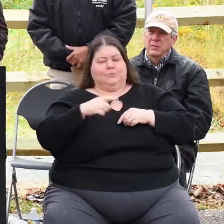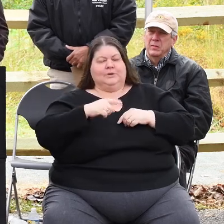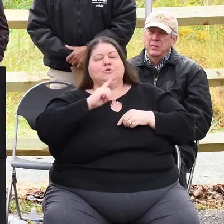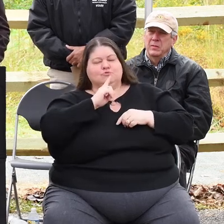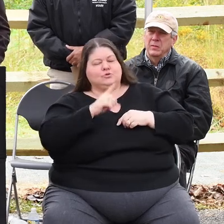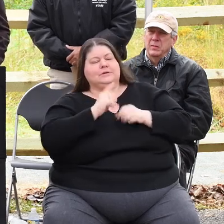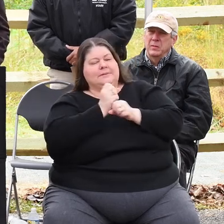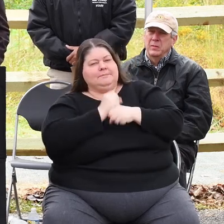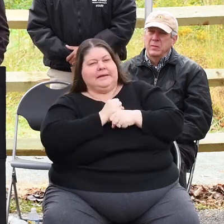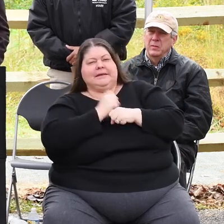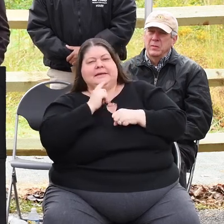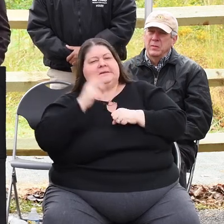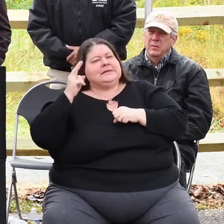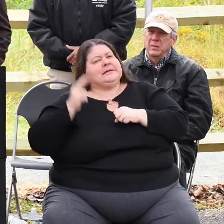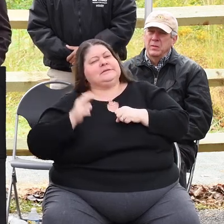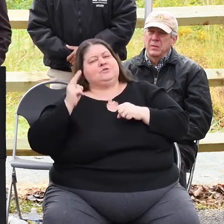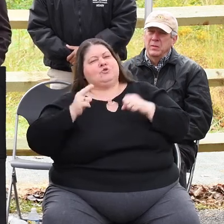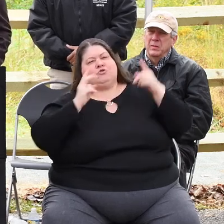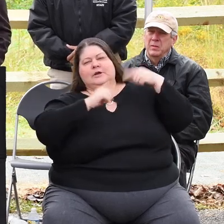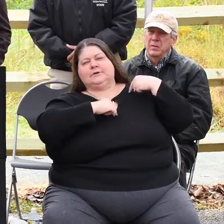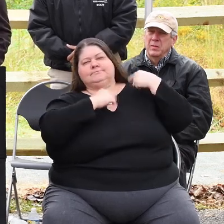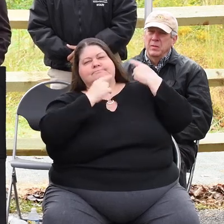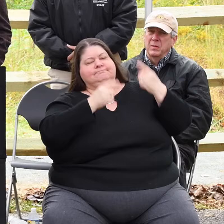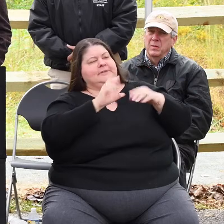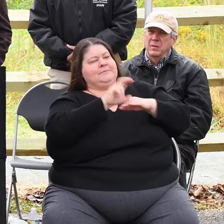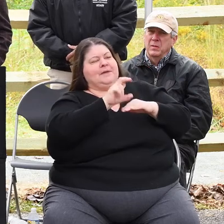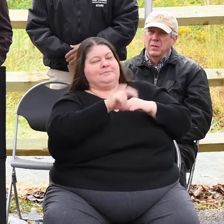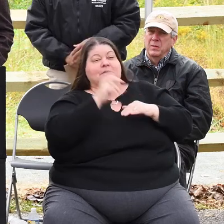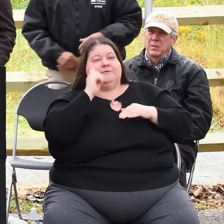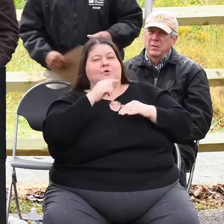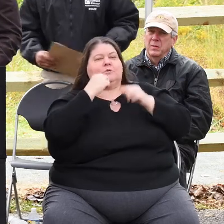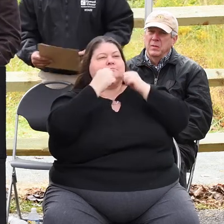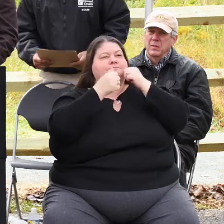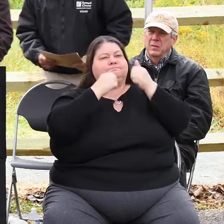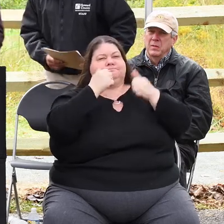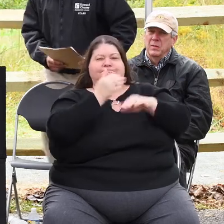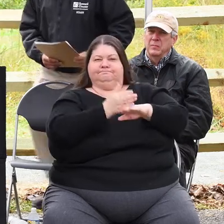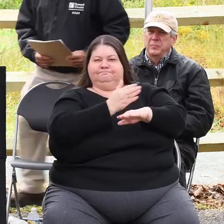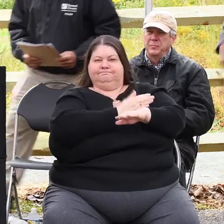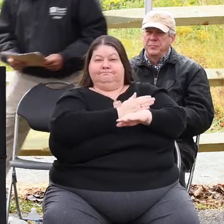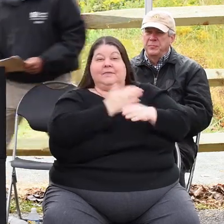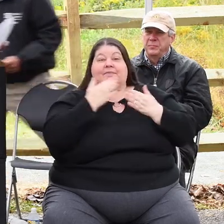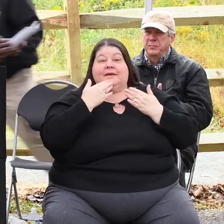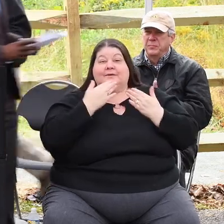historic investments today for the very best tomorrow. Thank you.